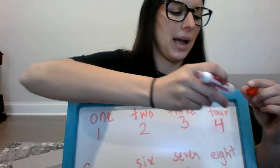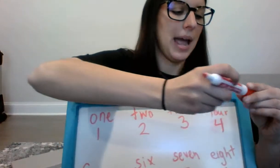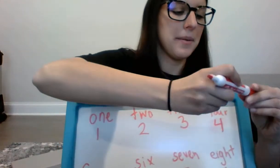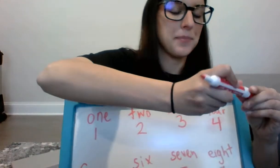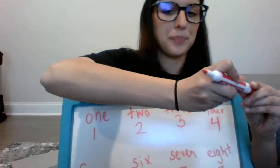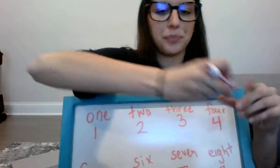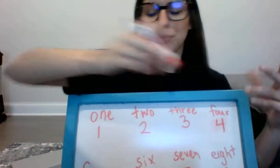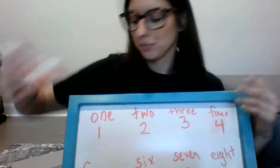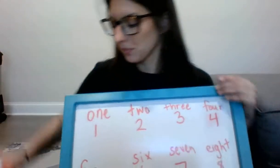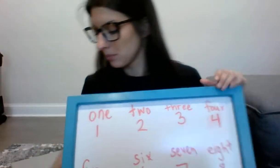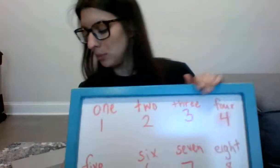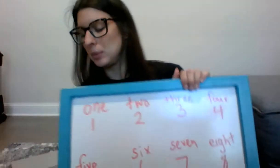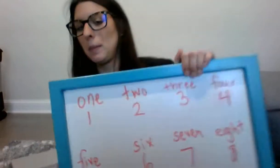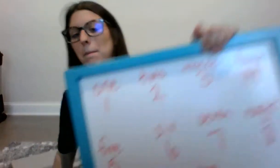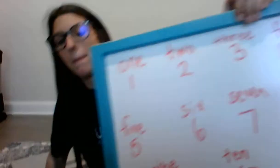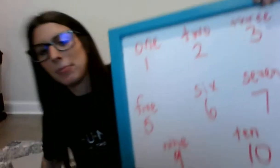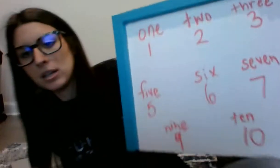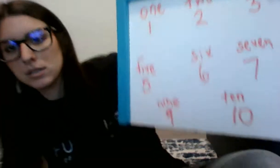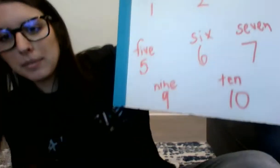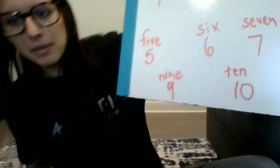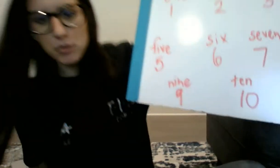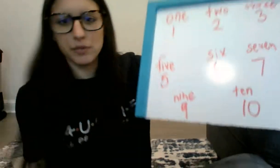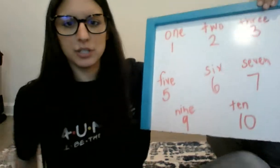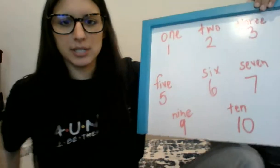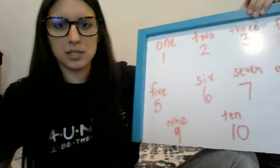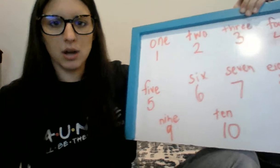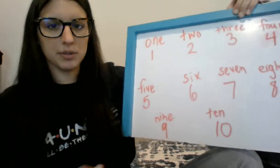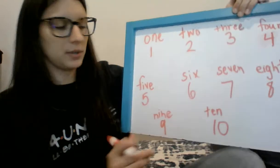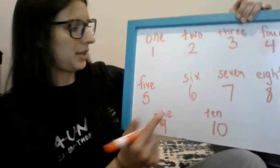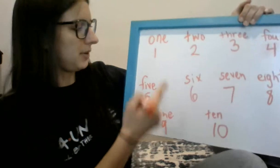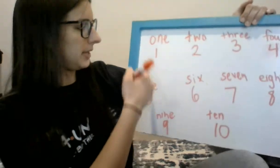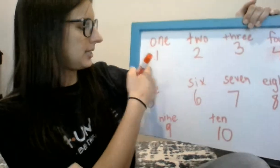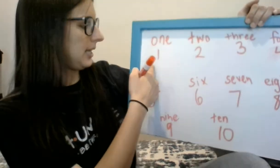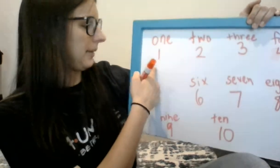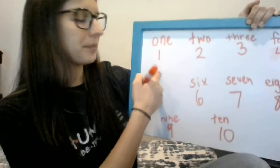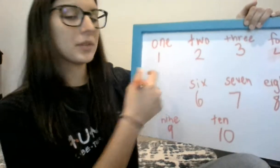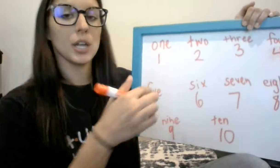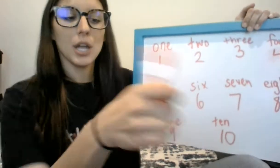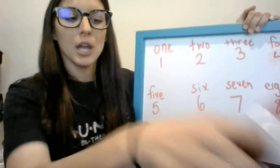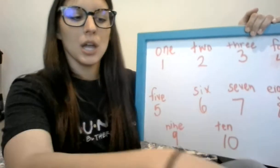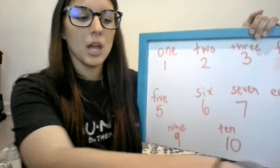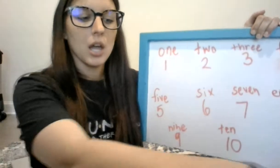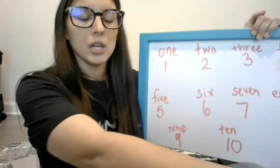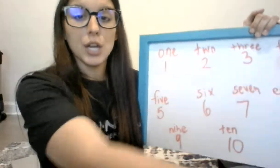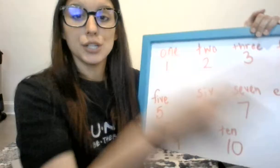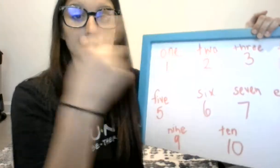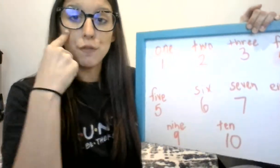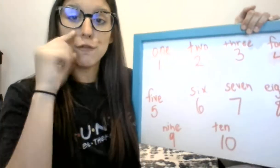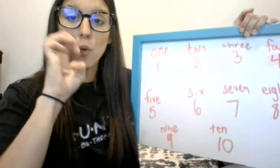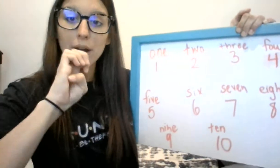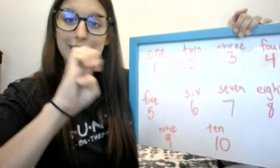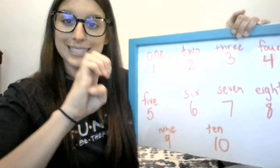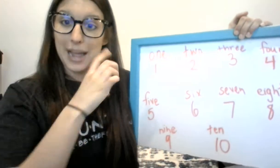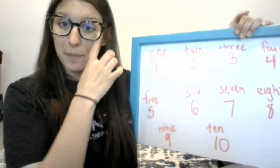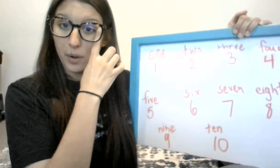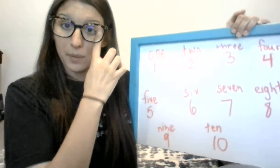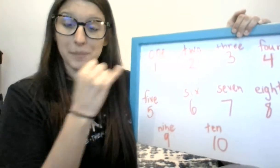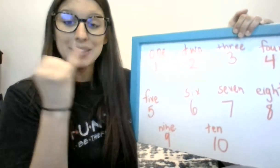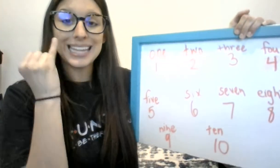Okay? So let me move just so that you can see. So for example,